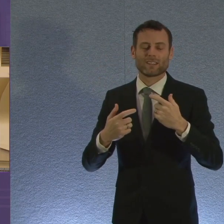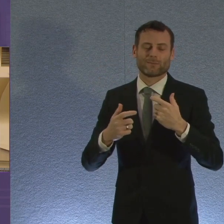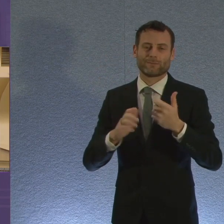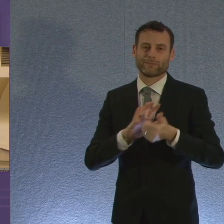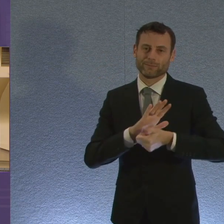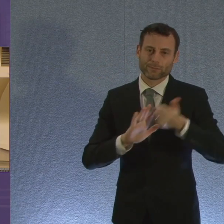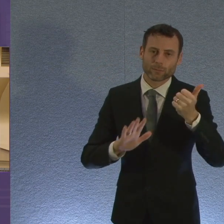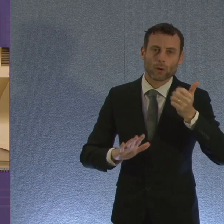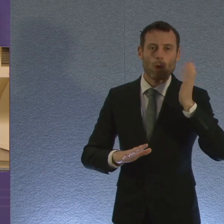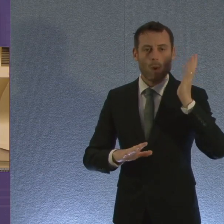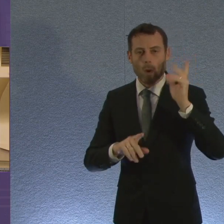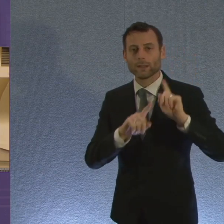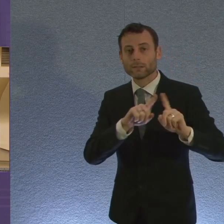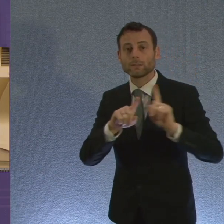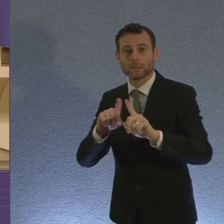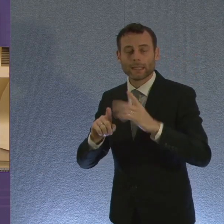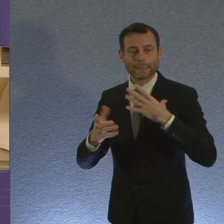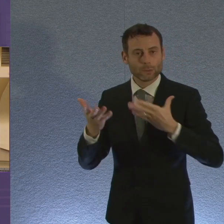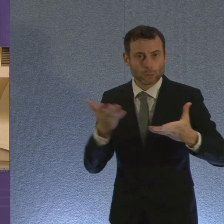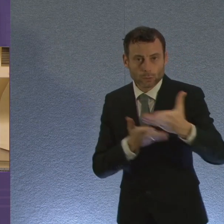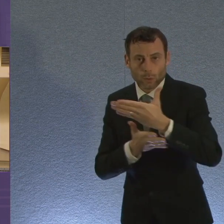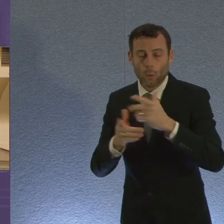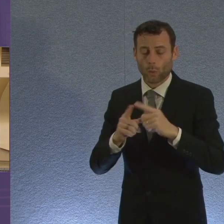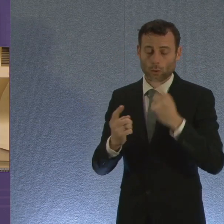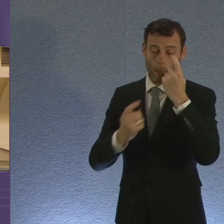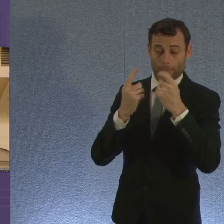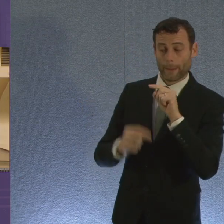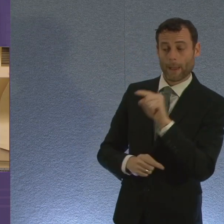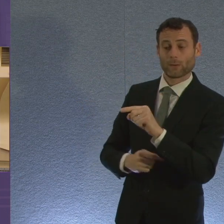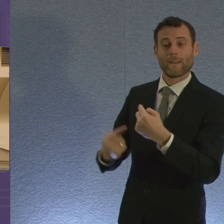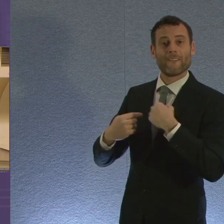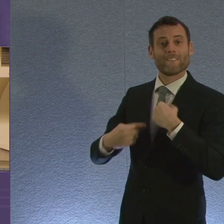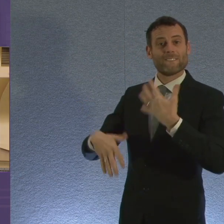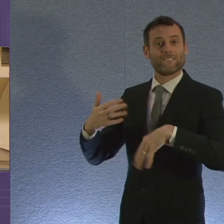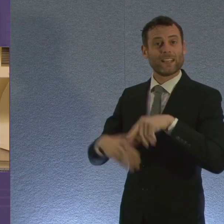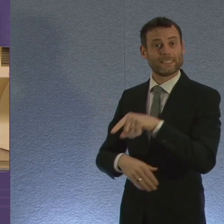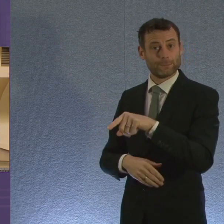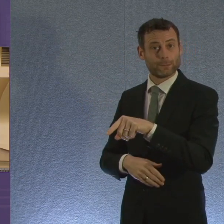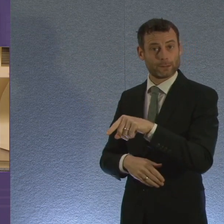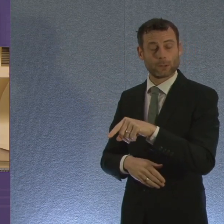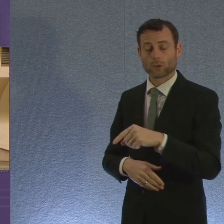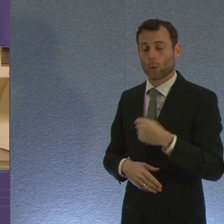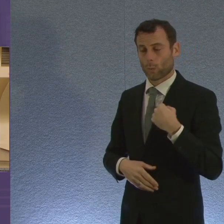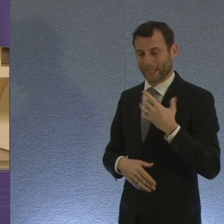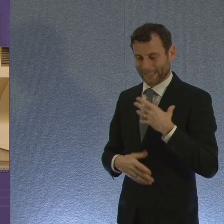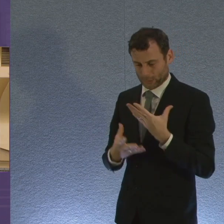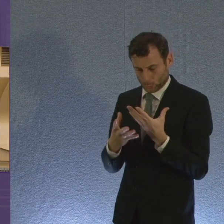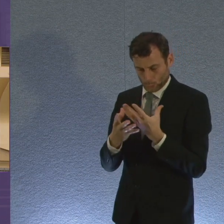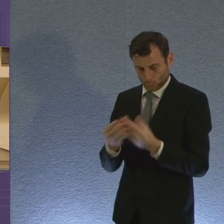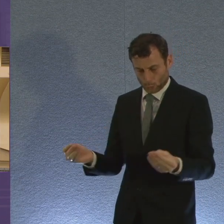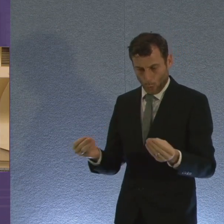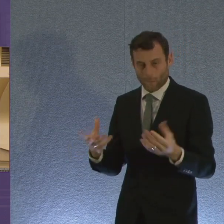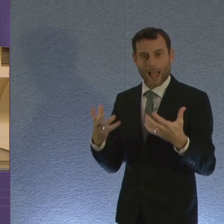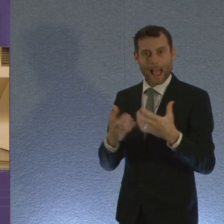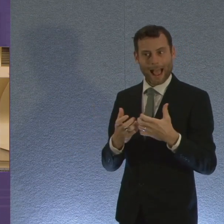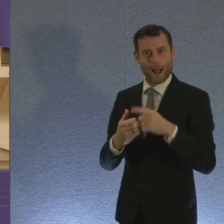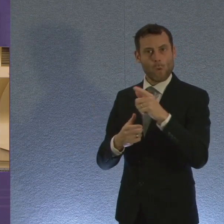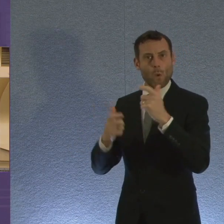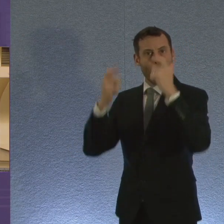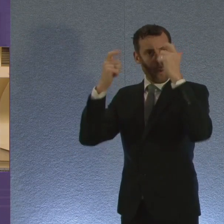not forget them also, the victims, many of whom would want this change now. We are seeking a practical,